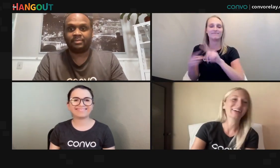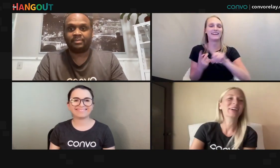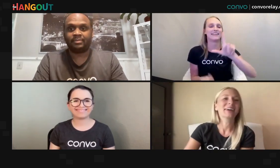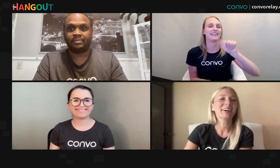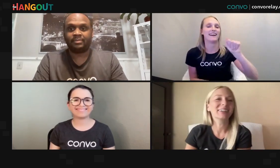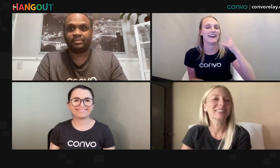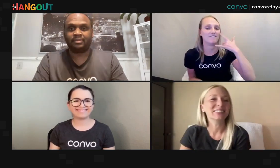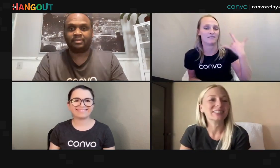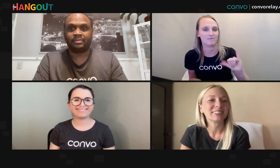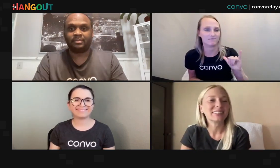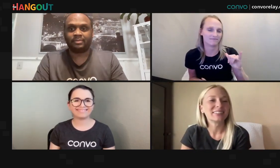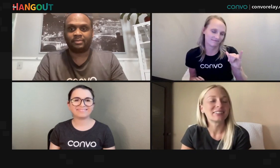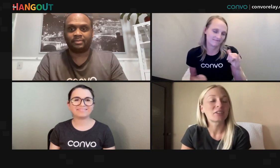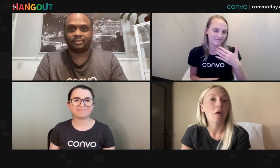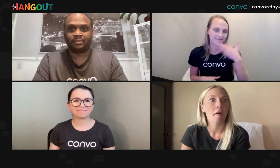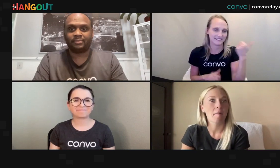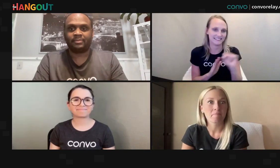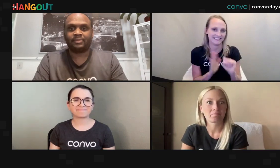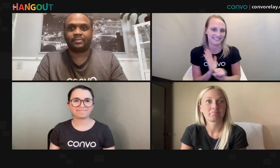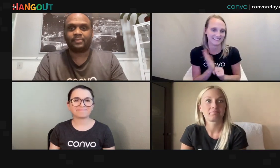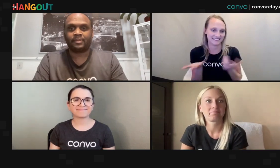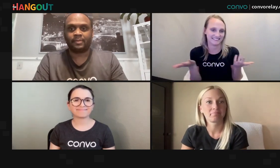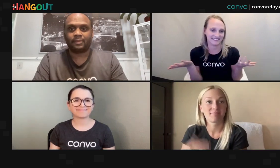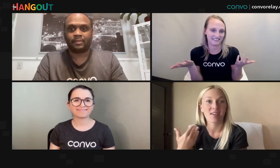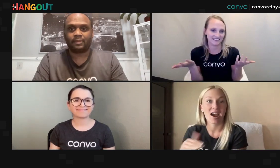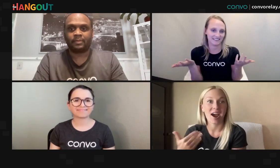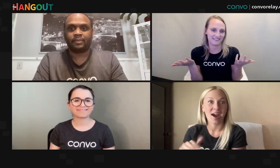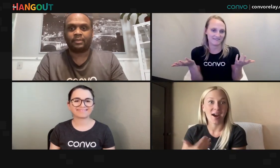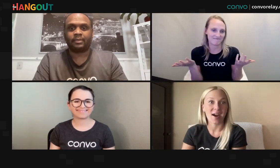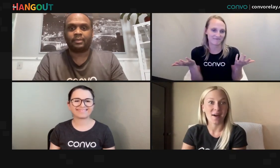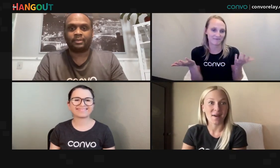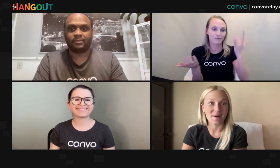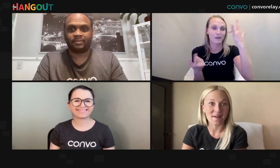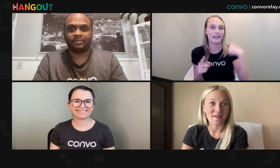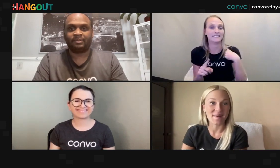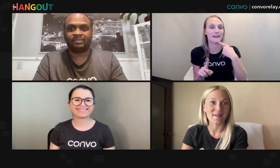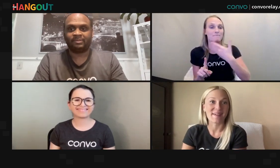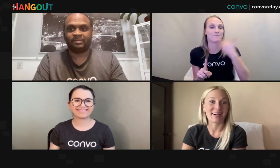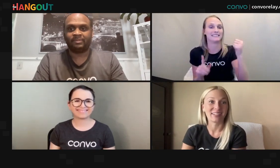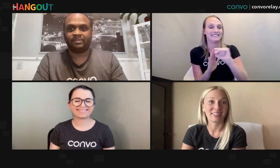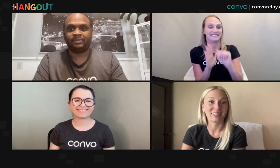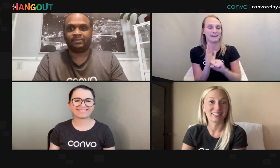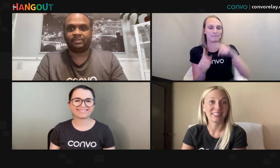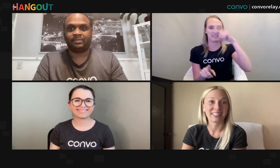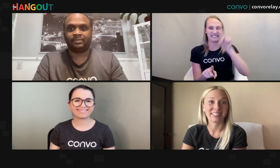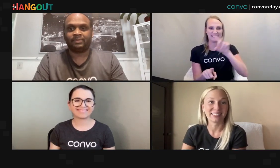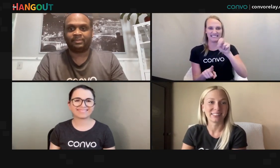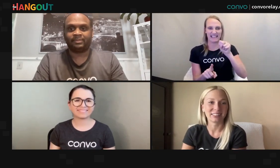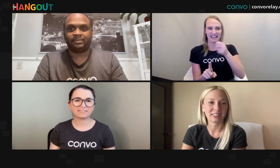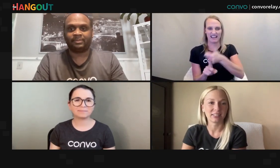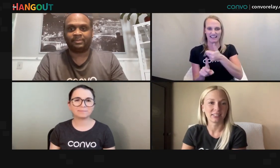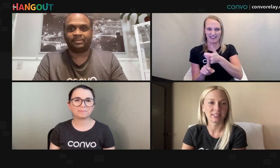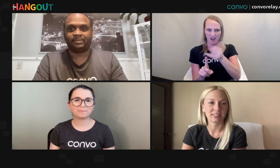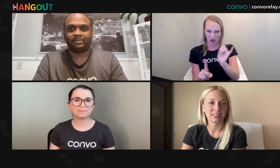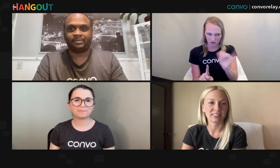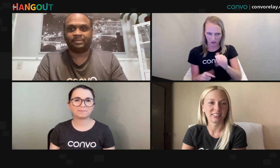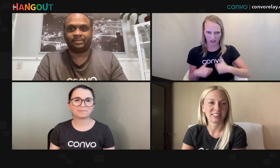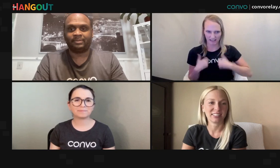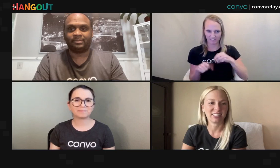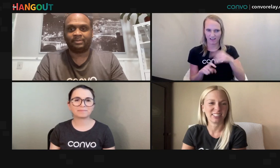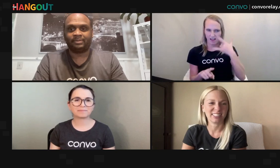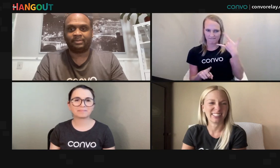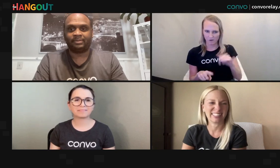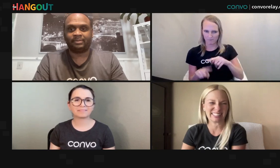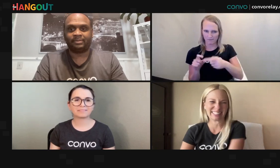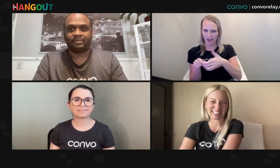nowhere. And then I moved to Los Angeles, California. The best Wow. state, right? I say the best state because